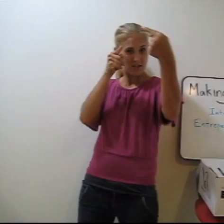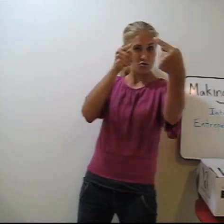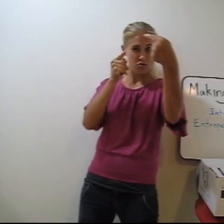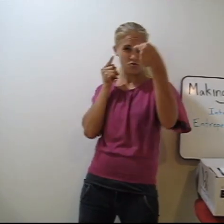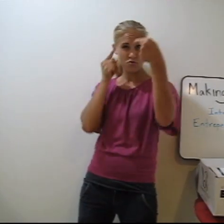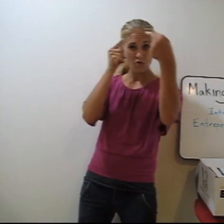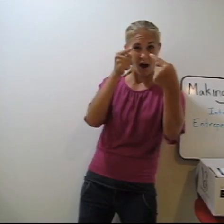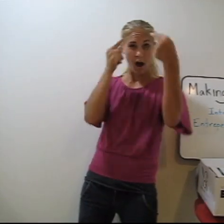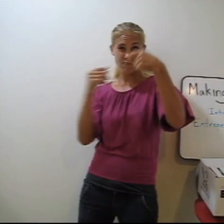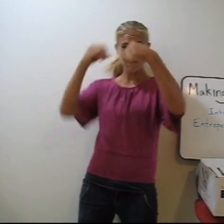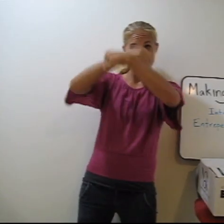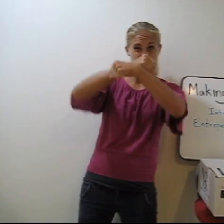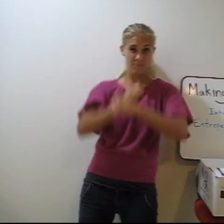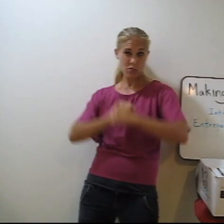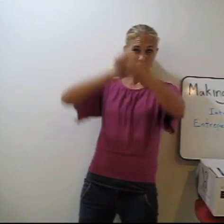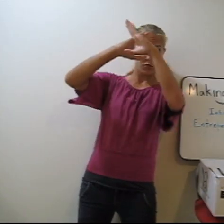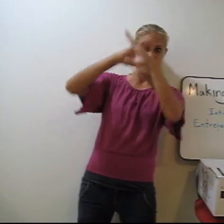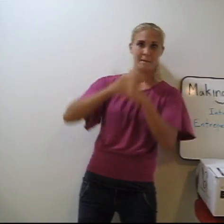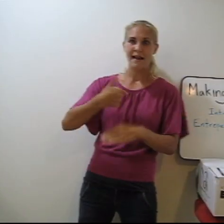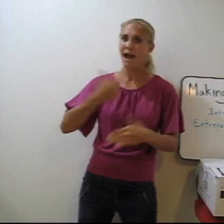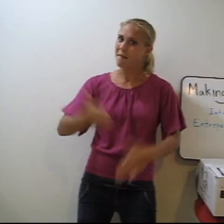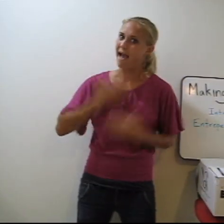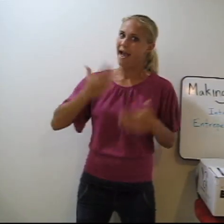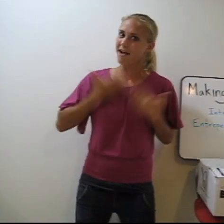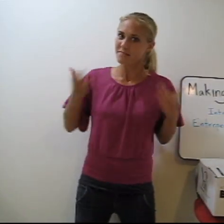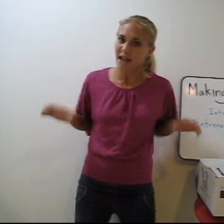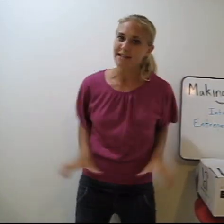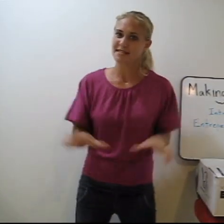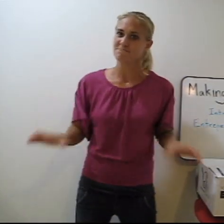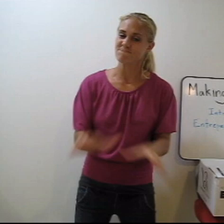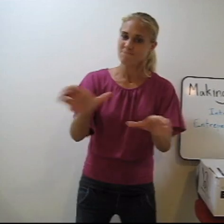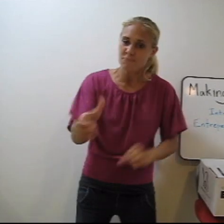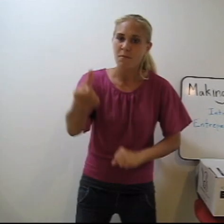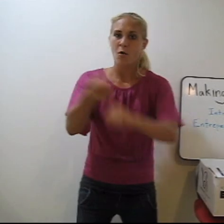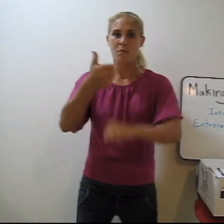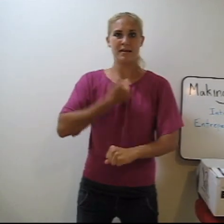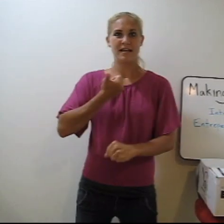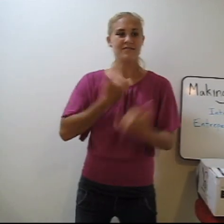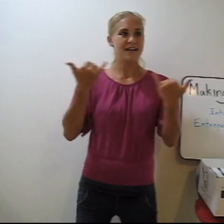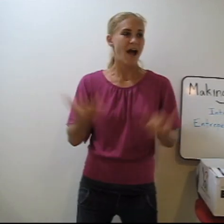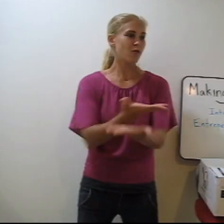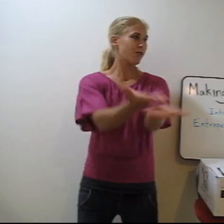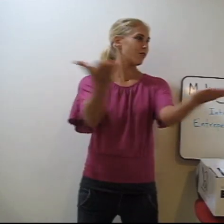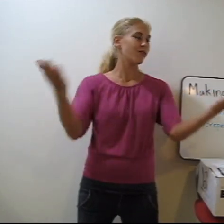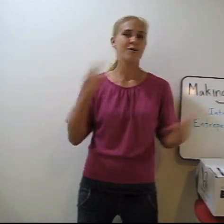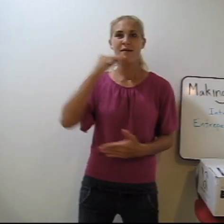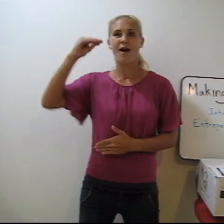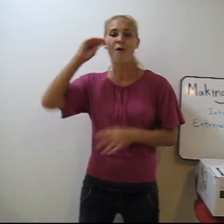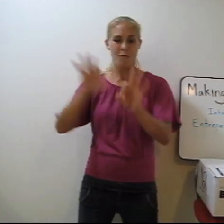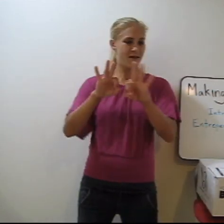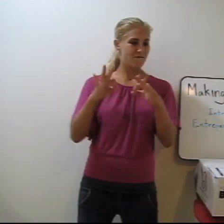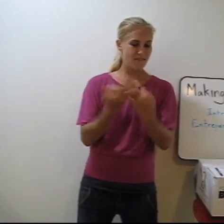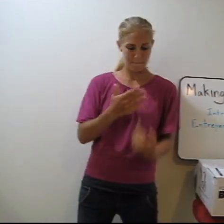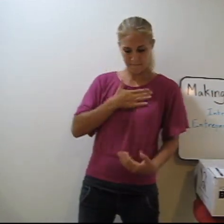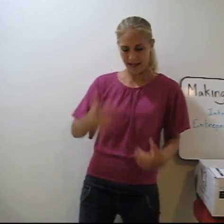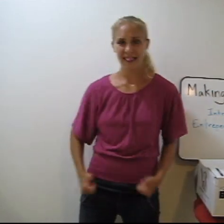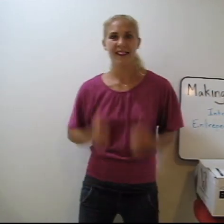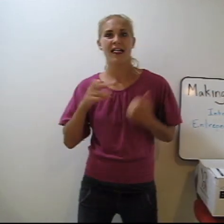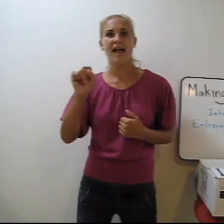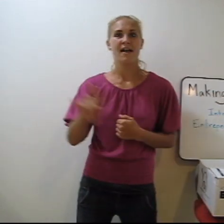fight. But boy, I'm glad I did. Now, look at my home, my family, this lifestyle, these pictures from our last